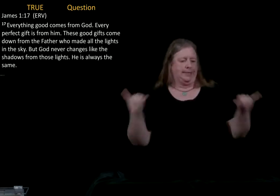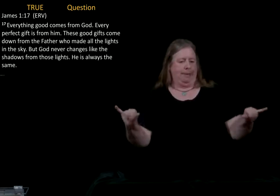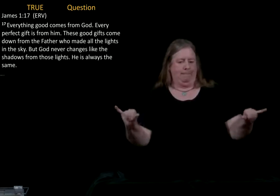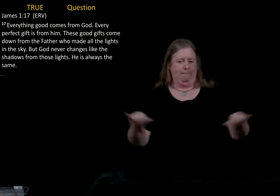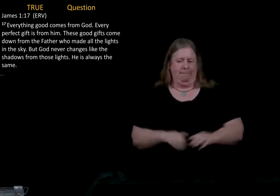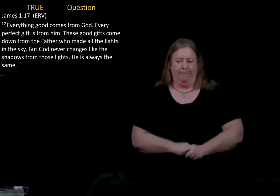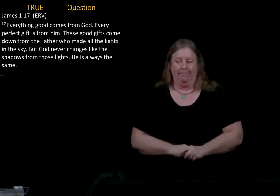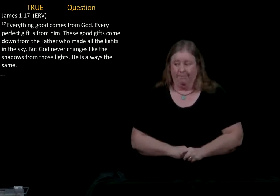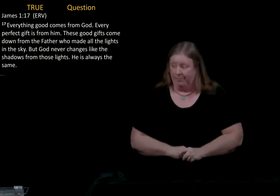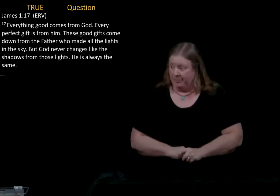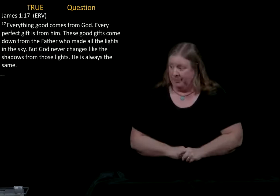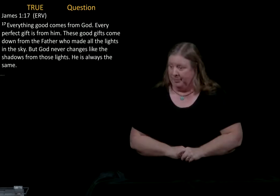same.